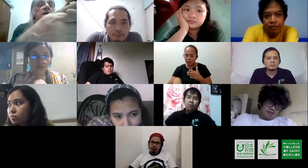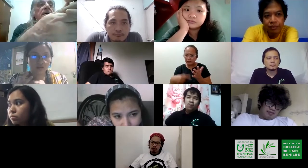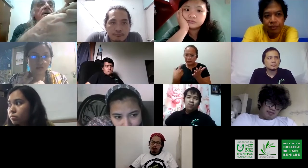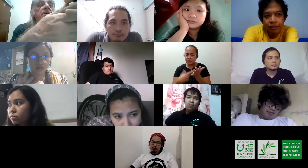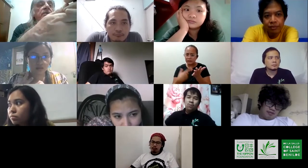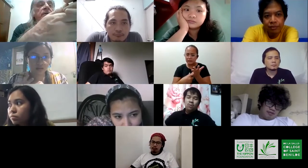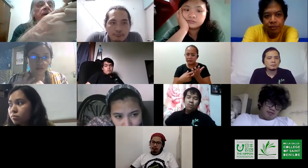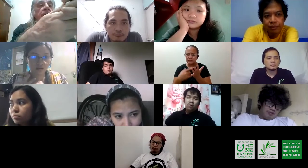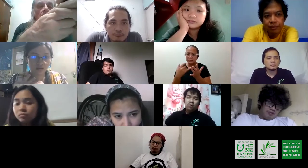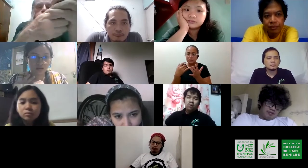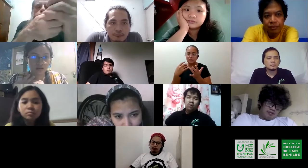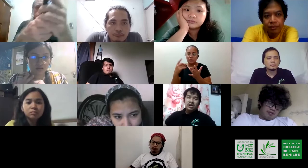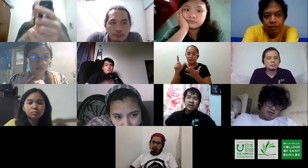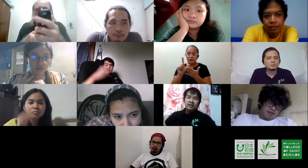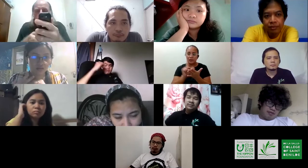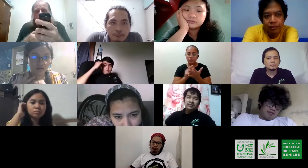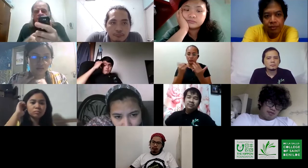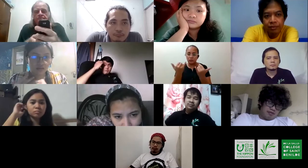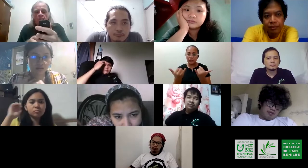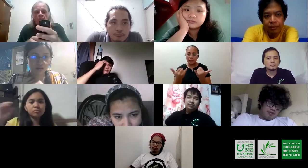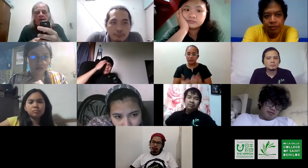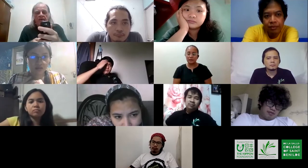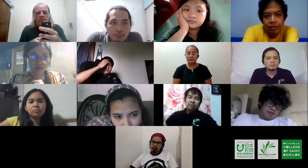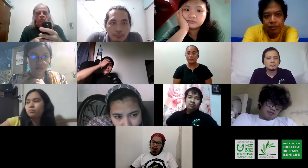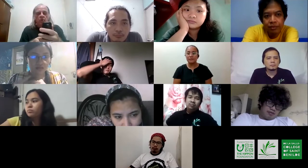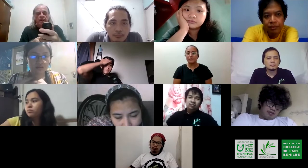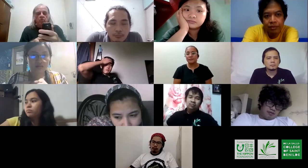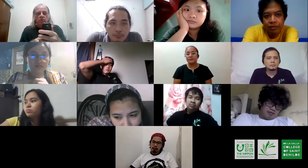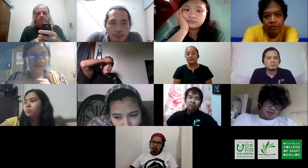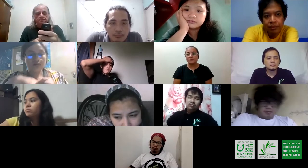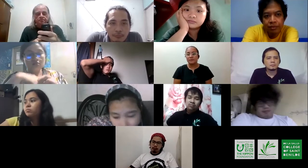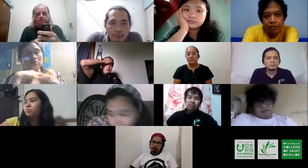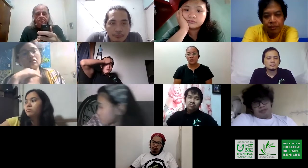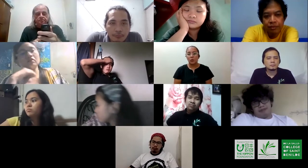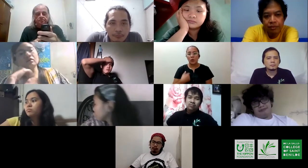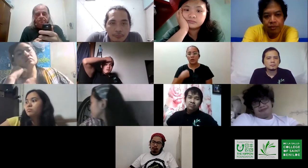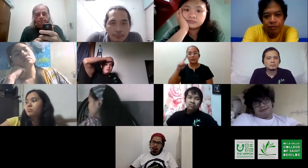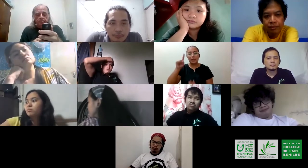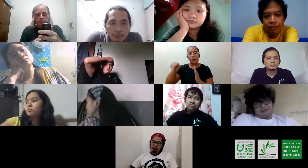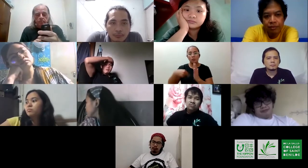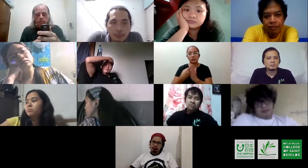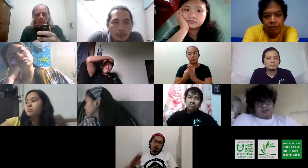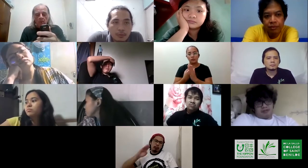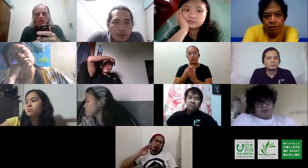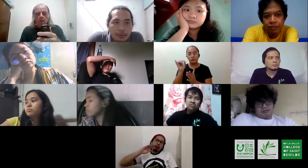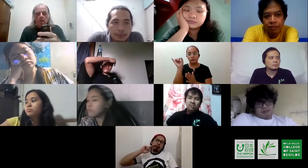lesson today. We have about 1 hour.